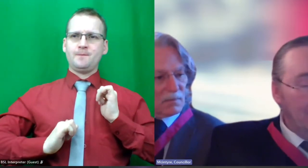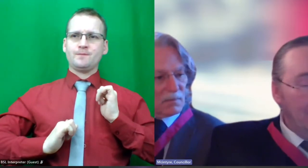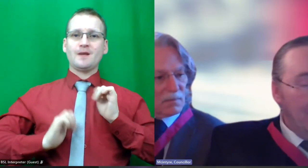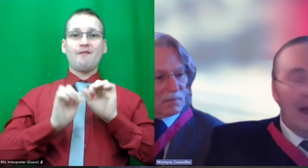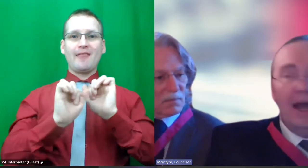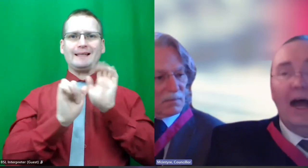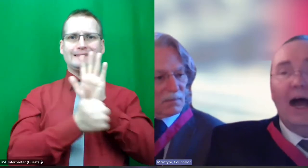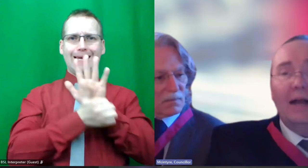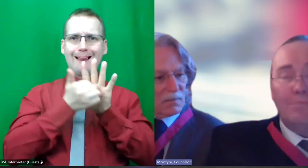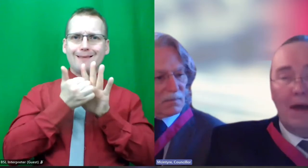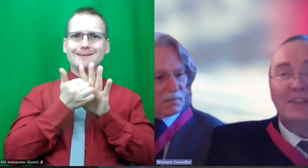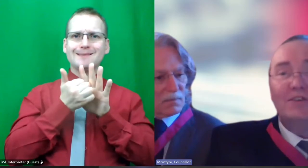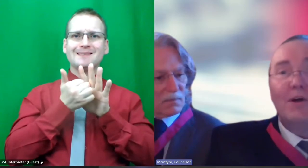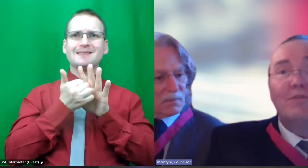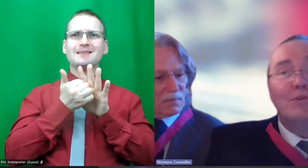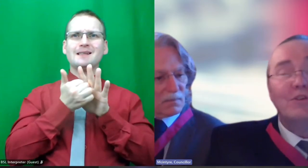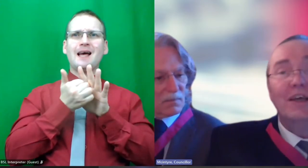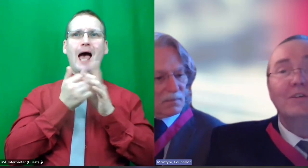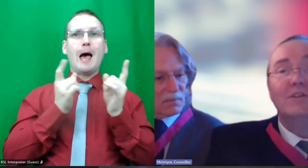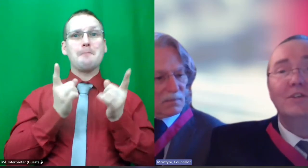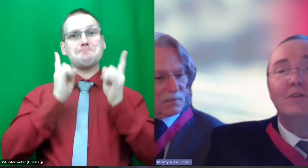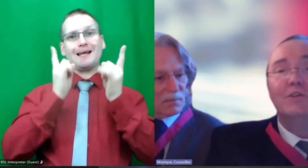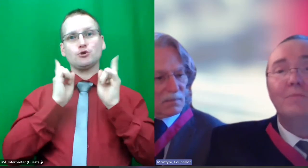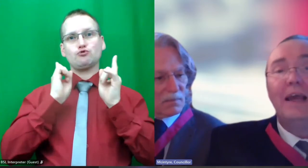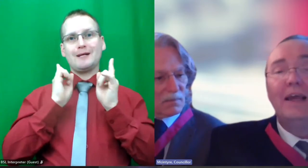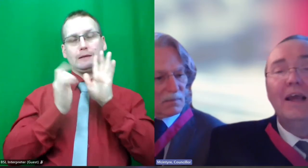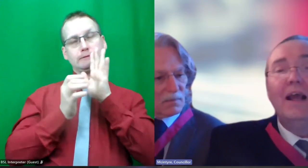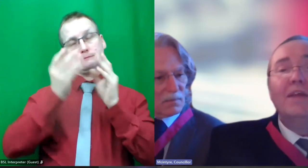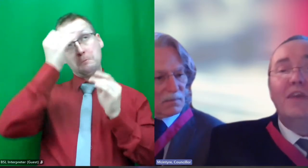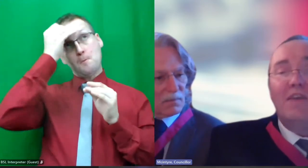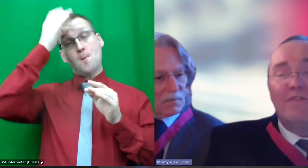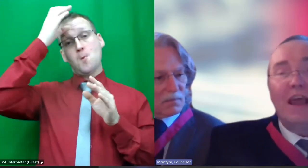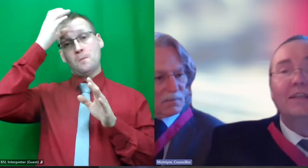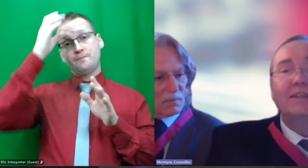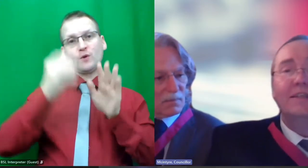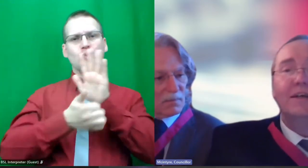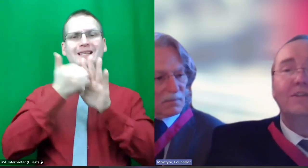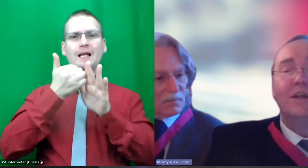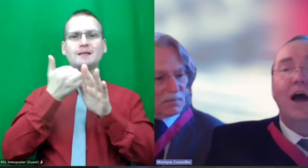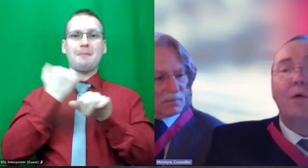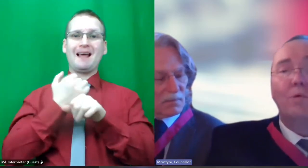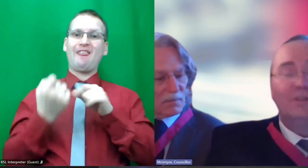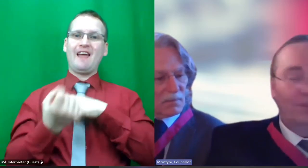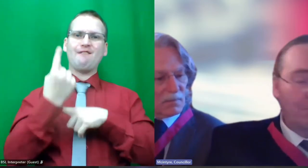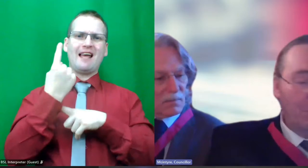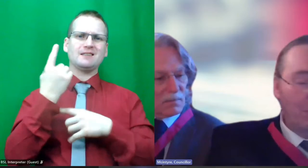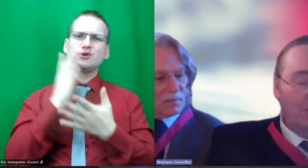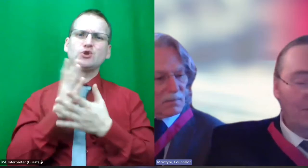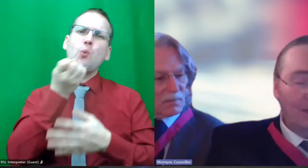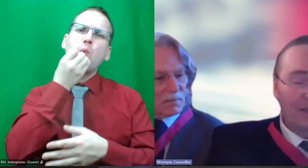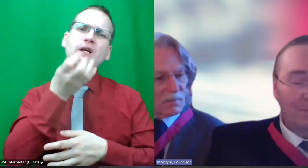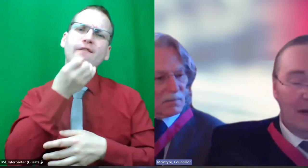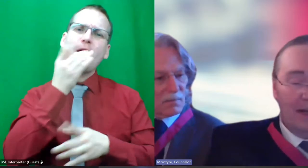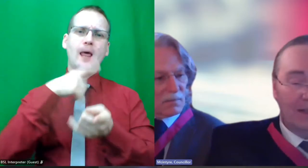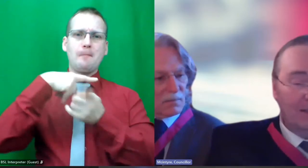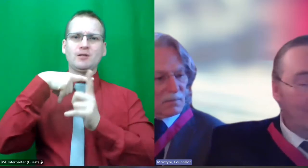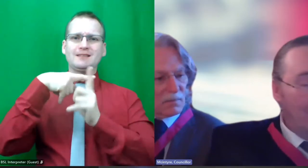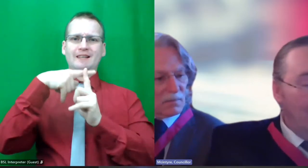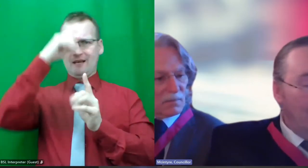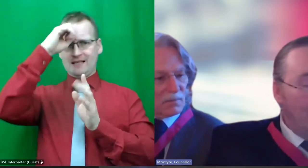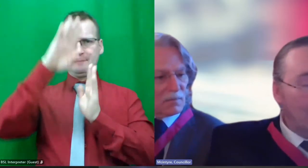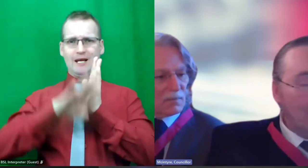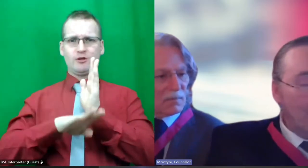skills and mastery of those skills to make the event such a wonderful and positive